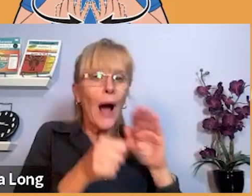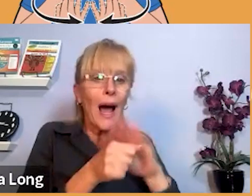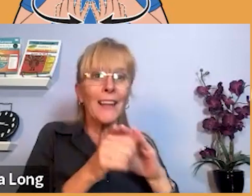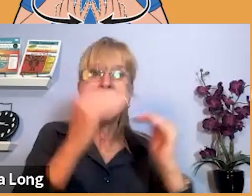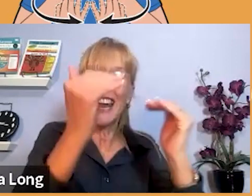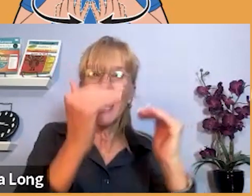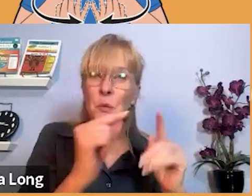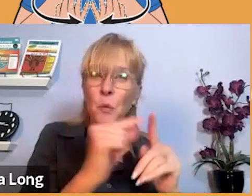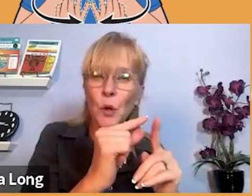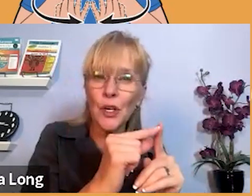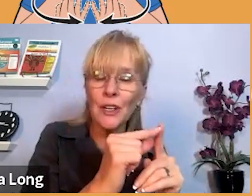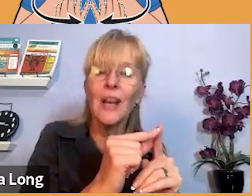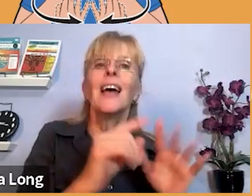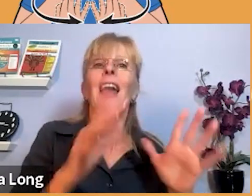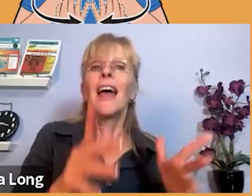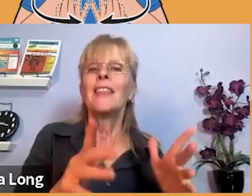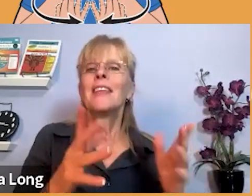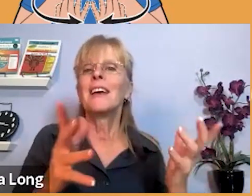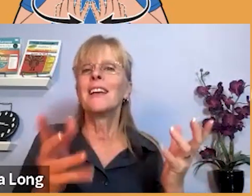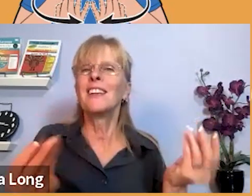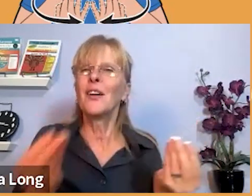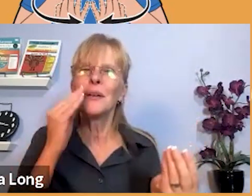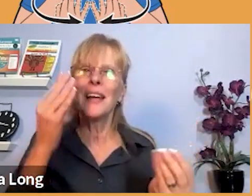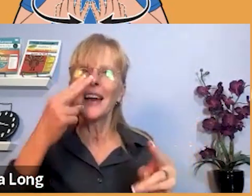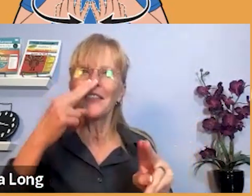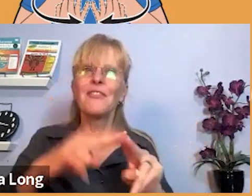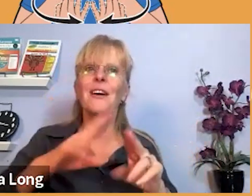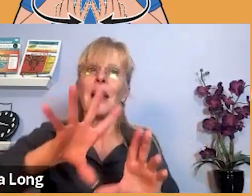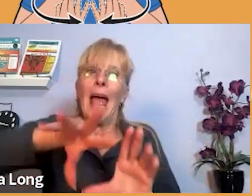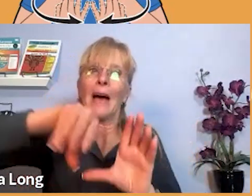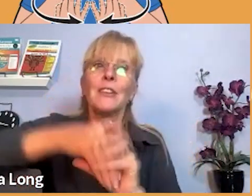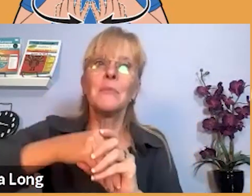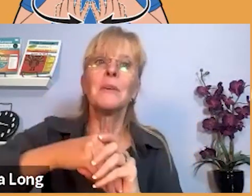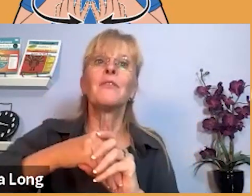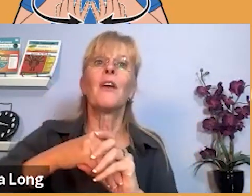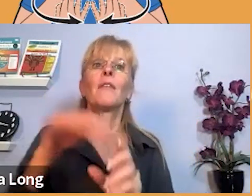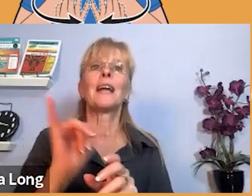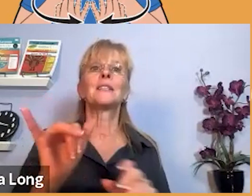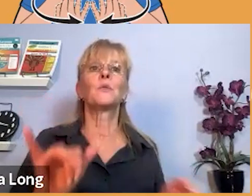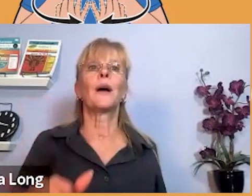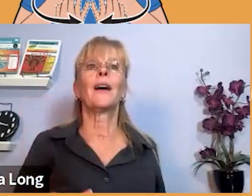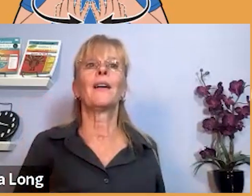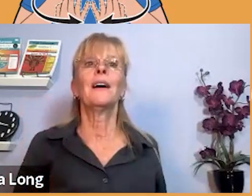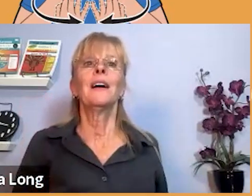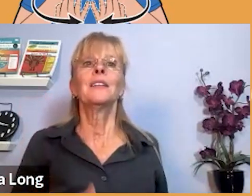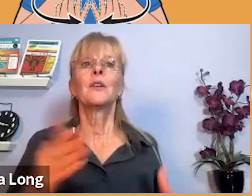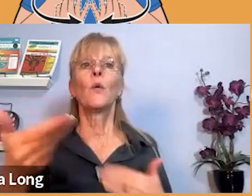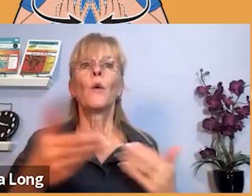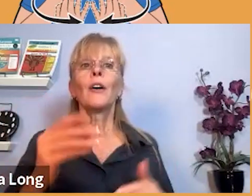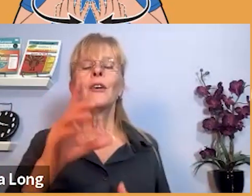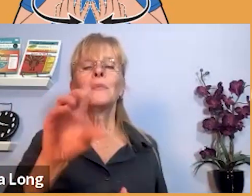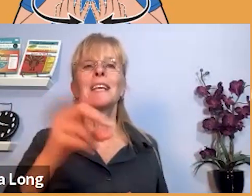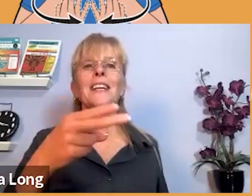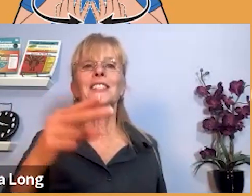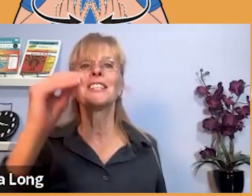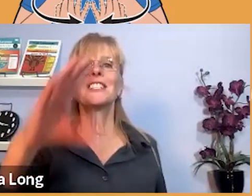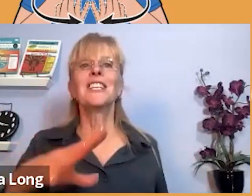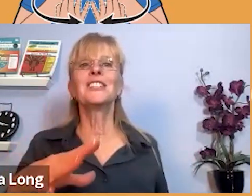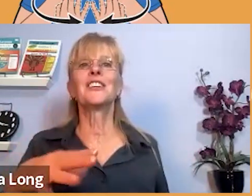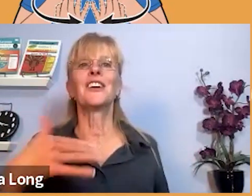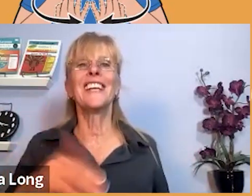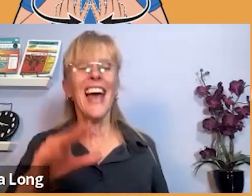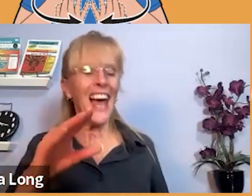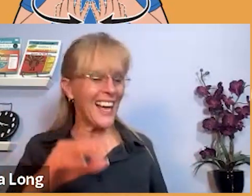kids go hide the next word. And then, you know, it's kind of fun having them involved as well. So welcome,